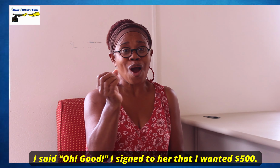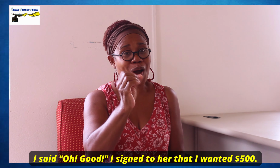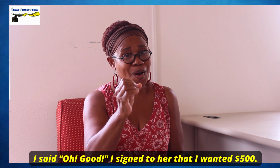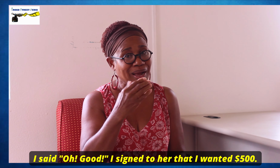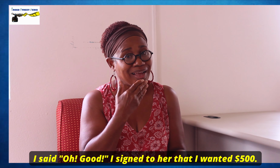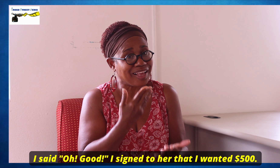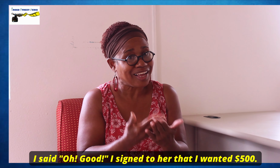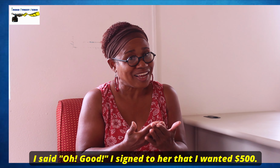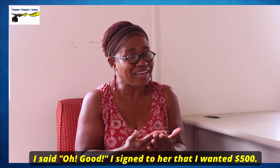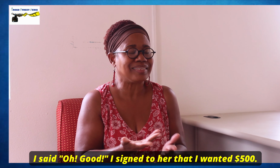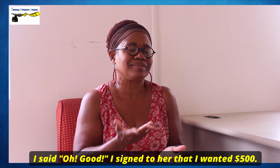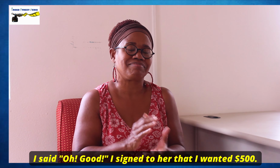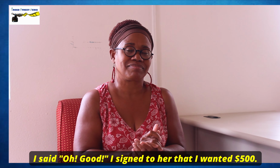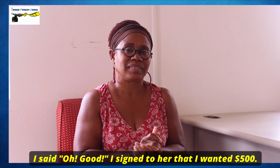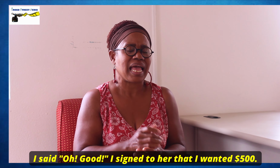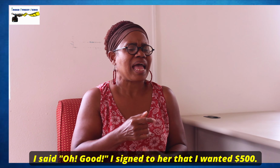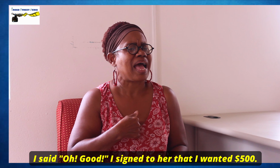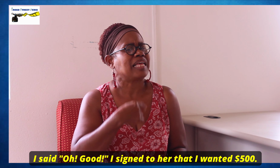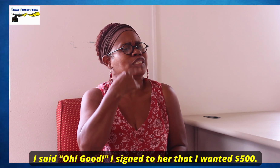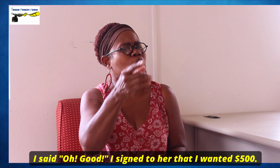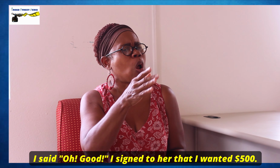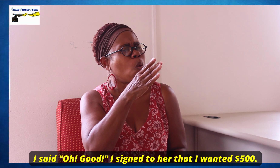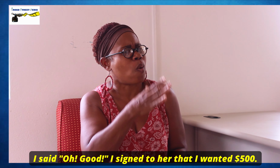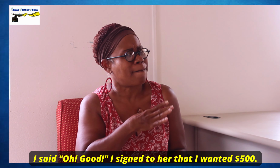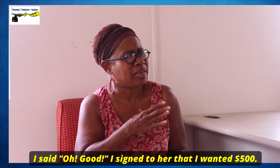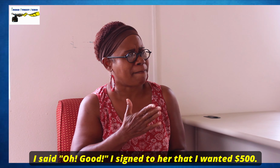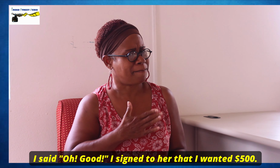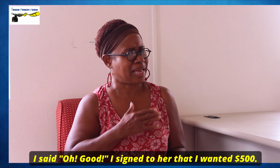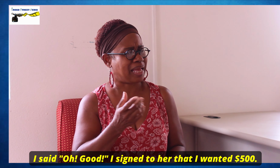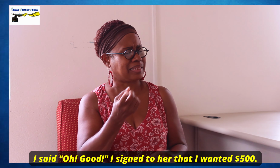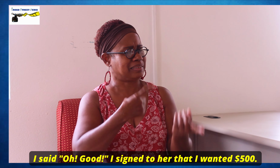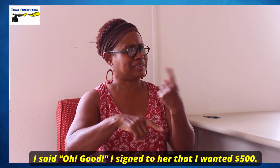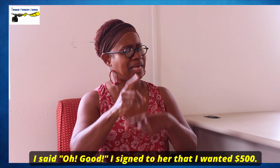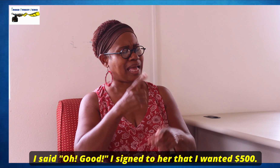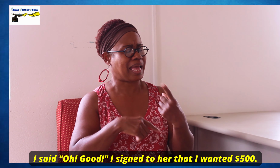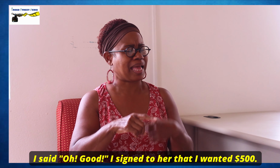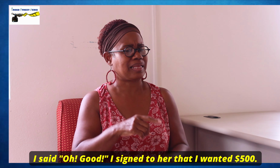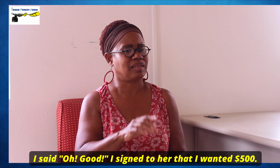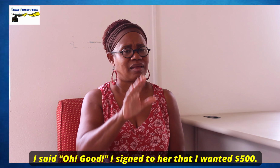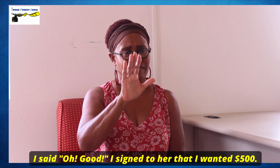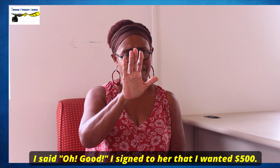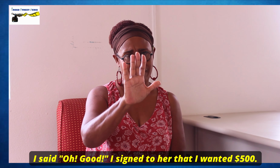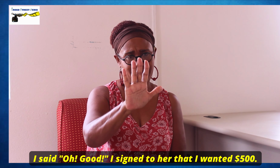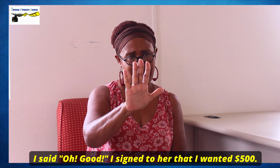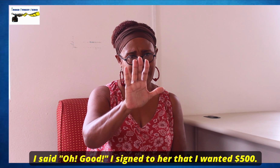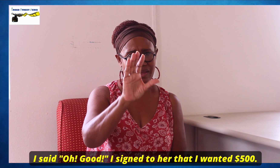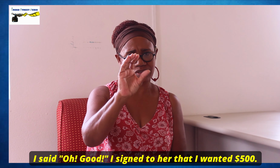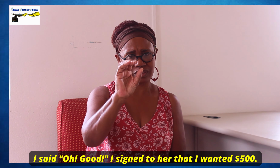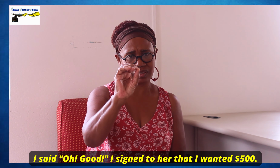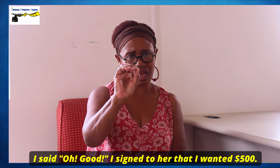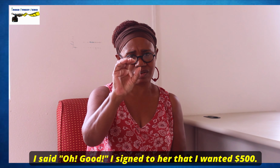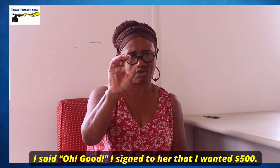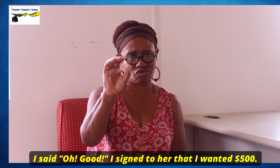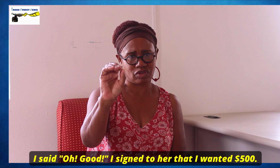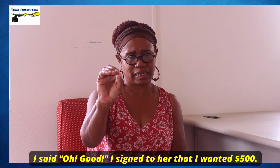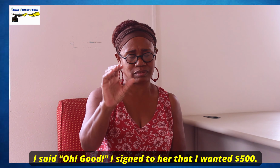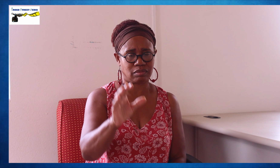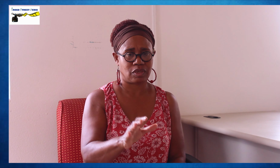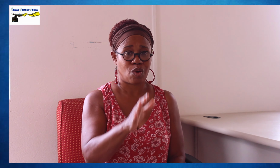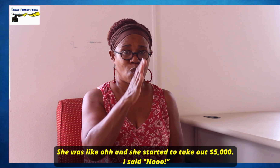said, oh, good. I signed to her that I wanted $500.